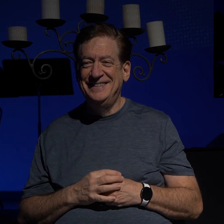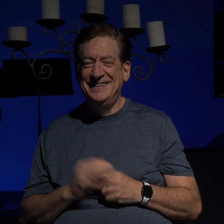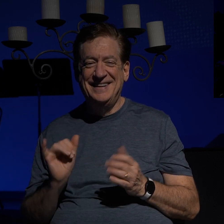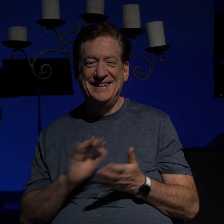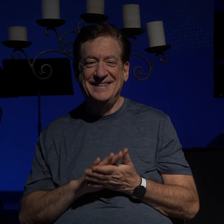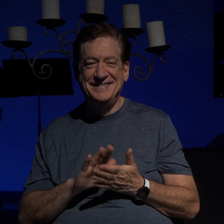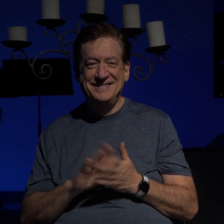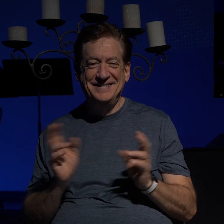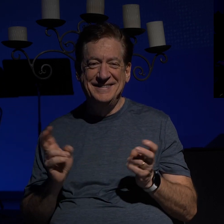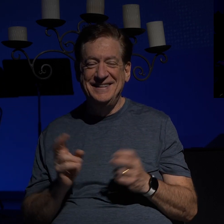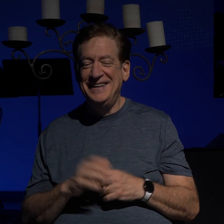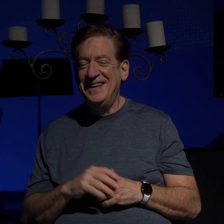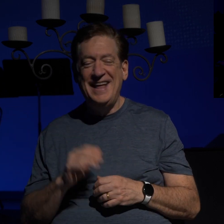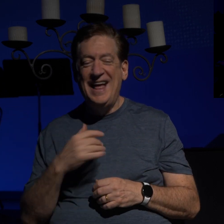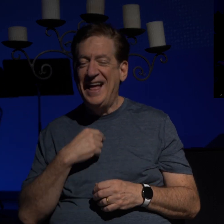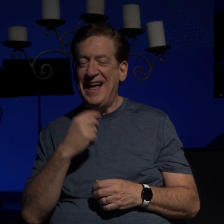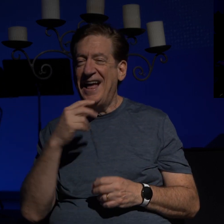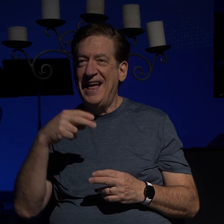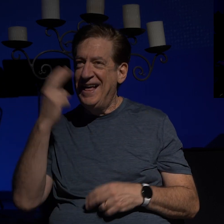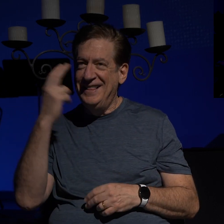I highly doubt that's Hosea's poetry.